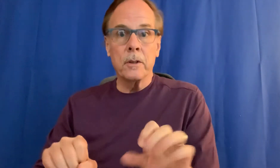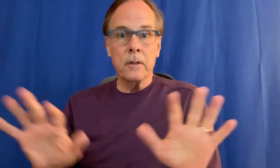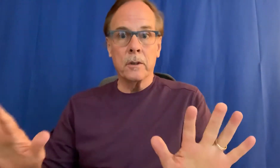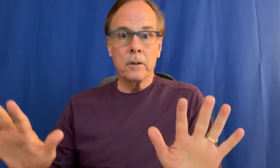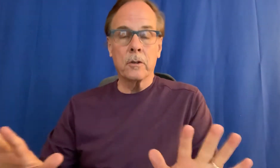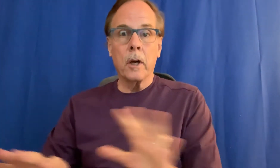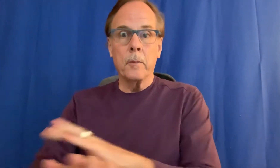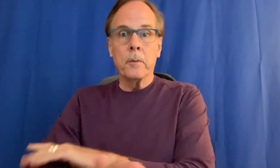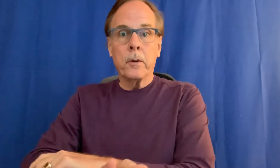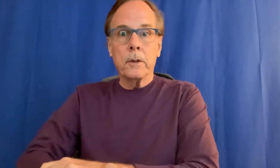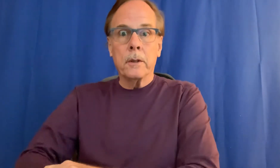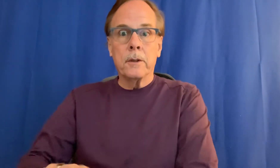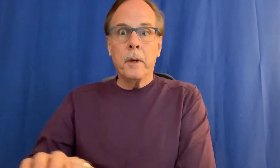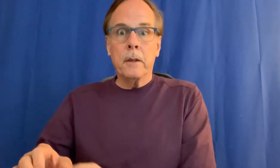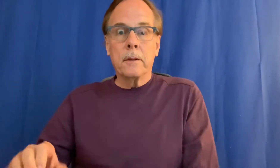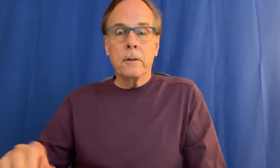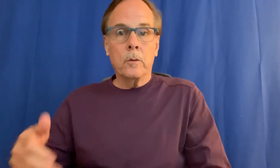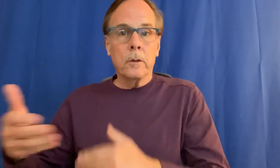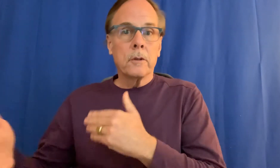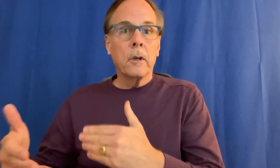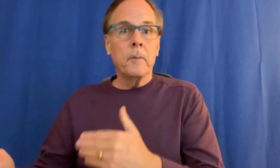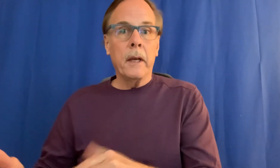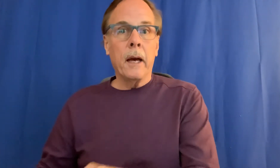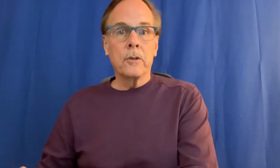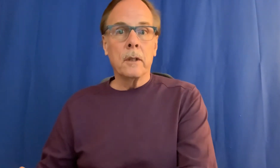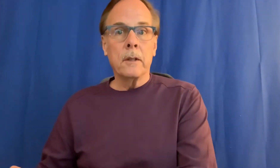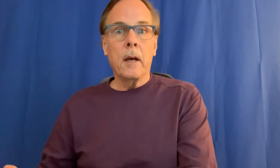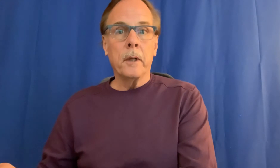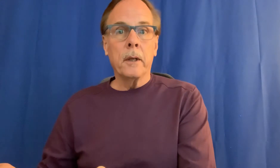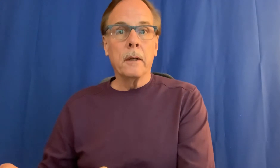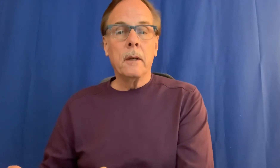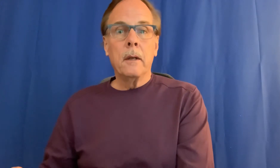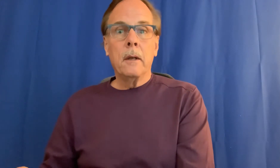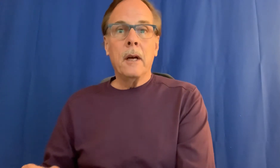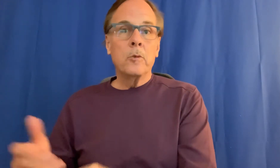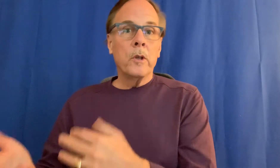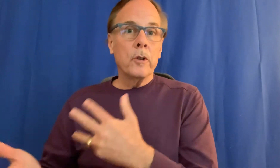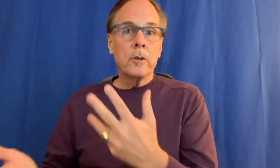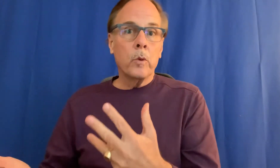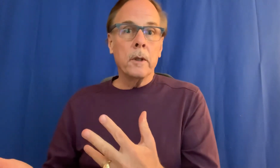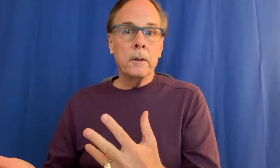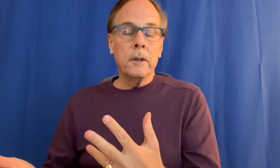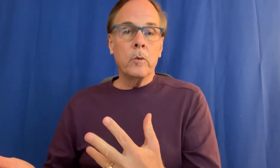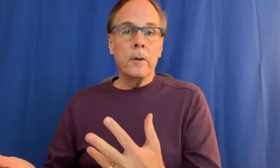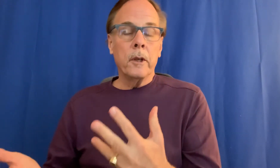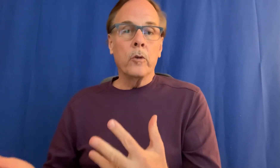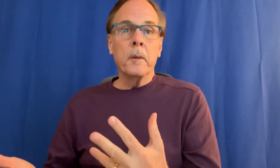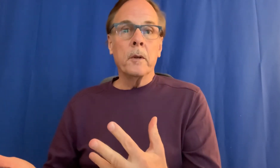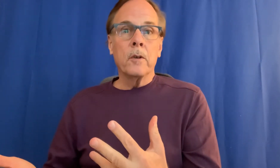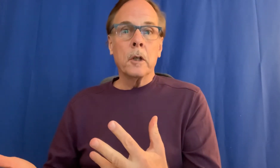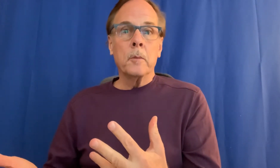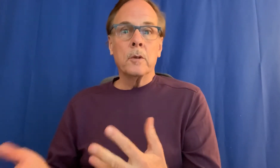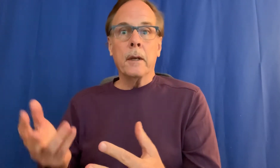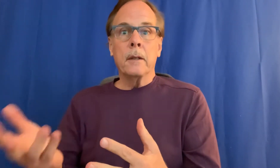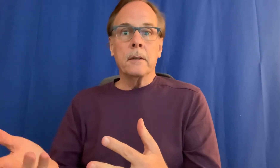adjectives to describe the person in space or describe the action that's happening. As we just did with the agreement verbs, as